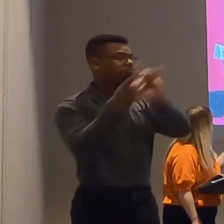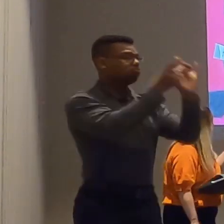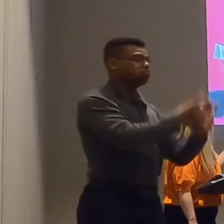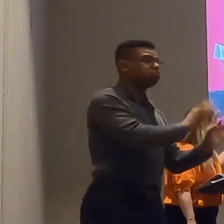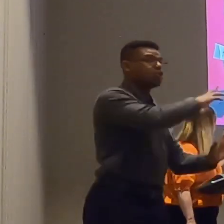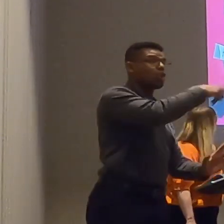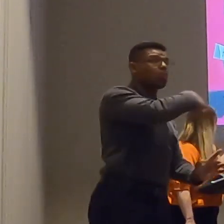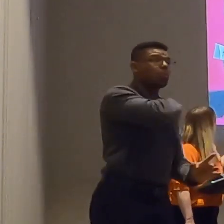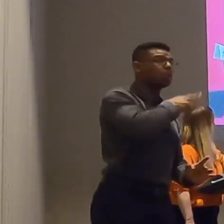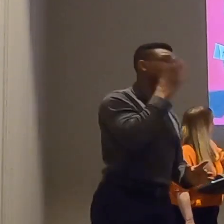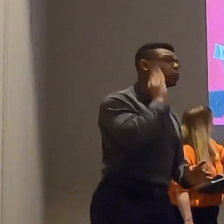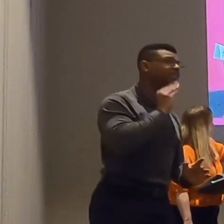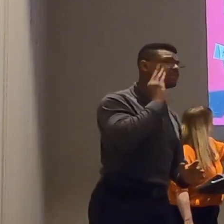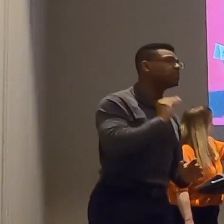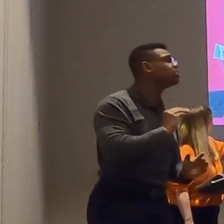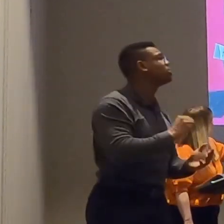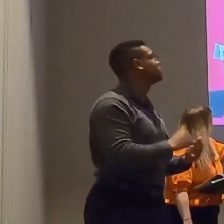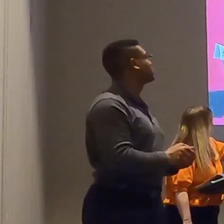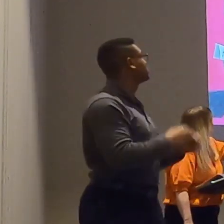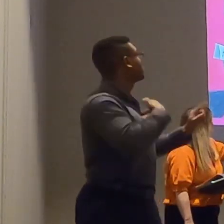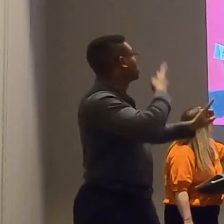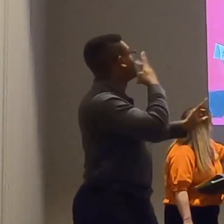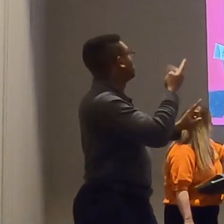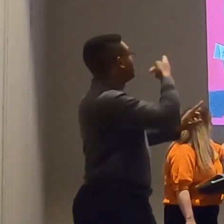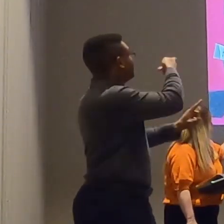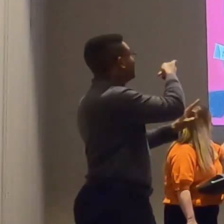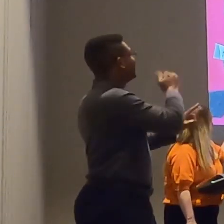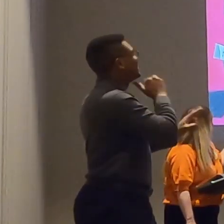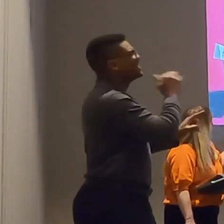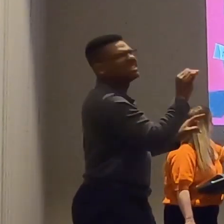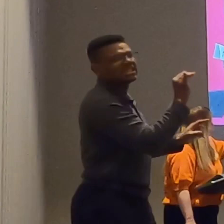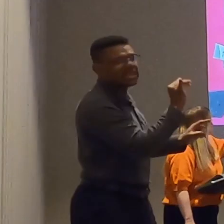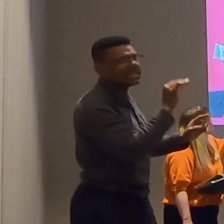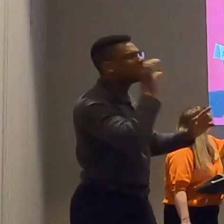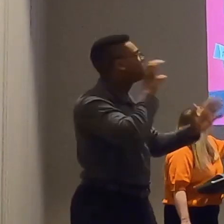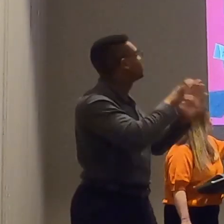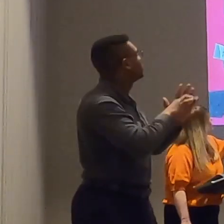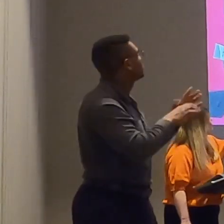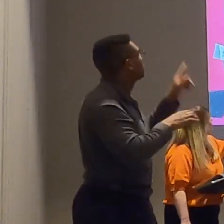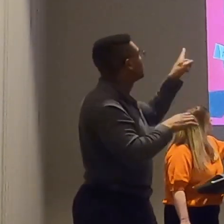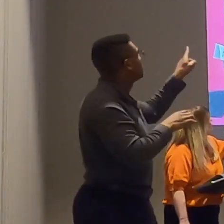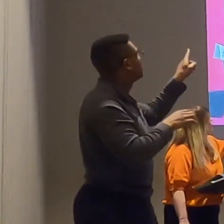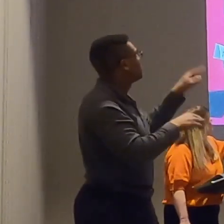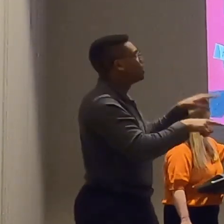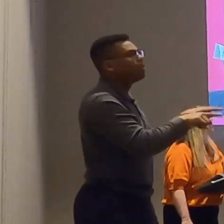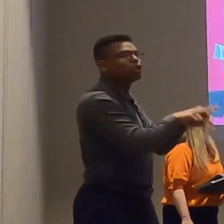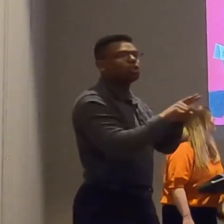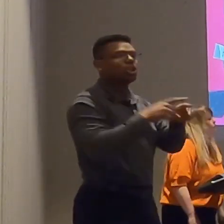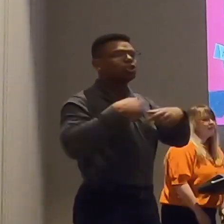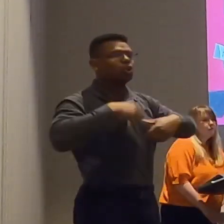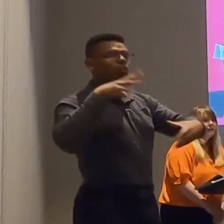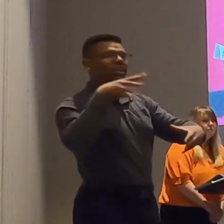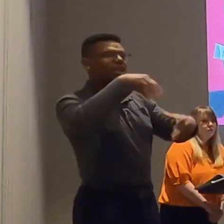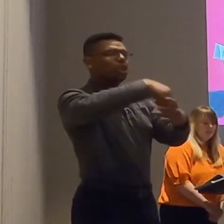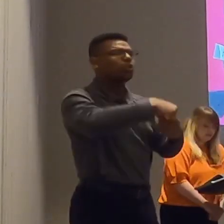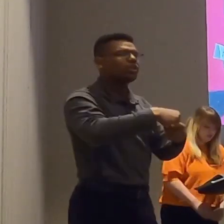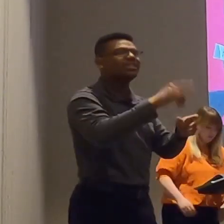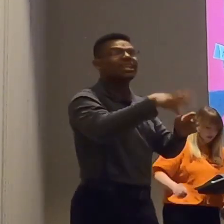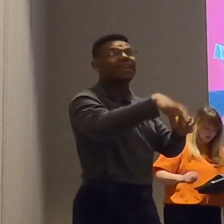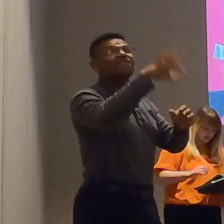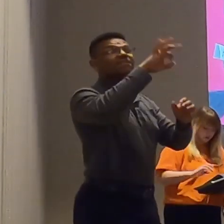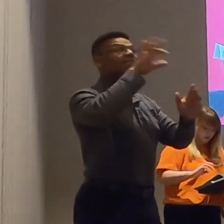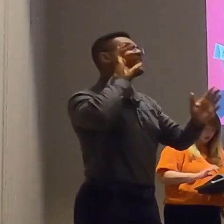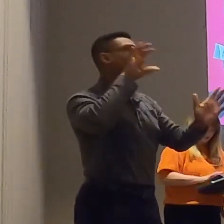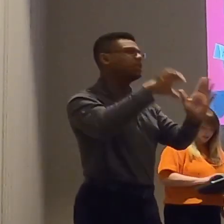you can see she includes, this isn't that same photograph that this is based on, but she'll also include things like found images